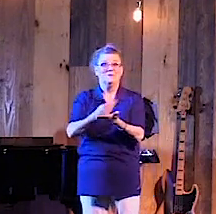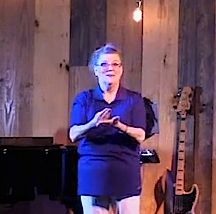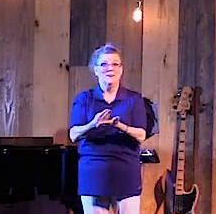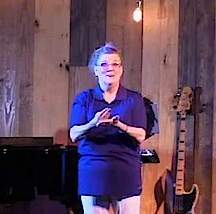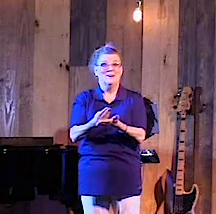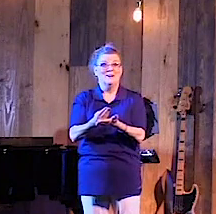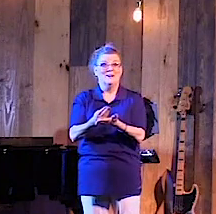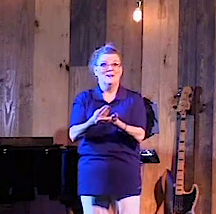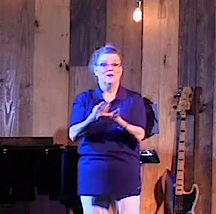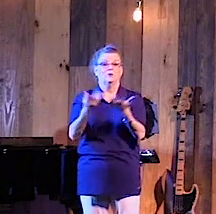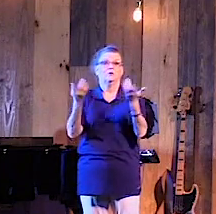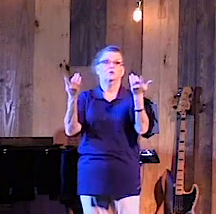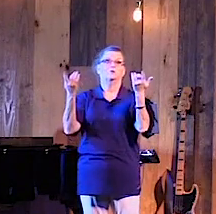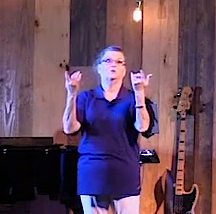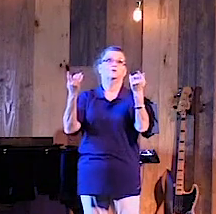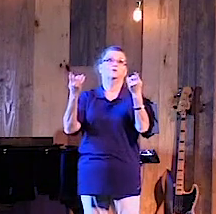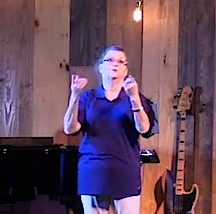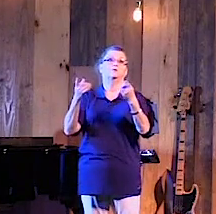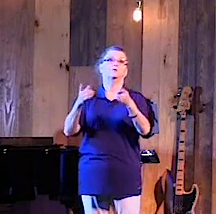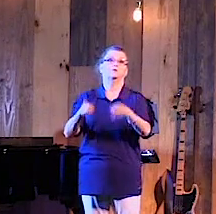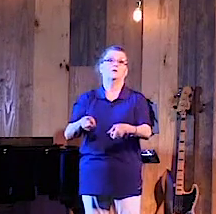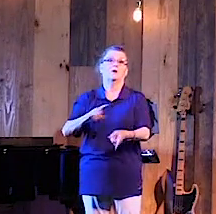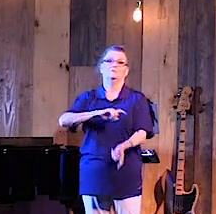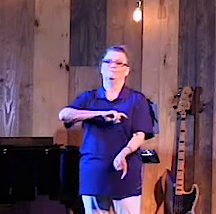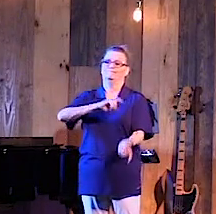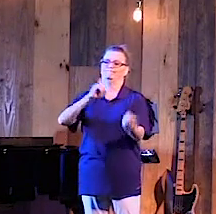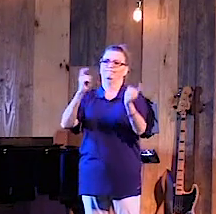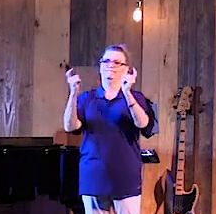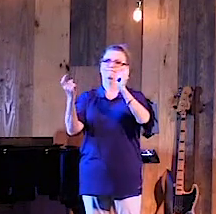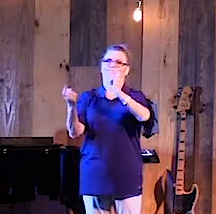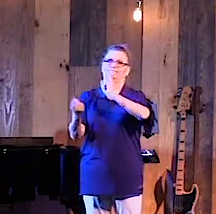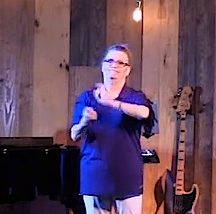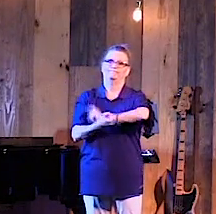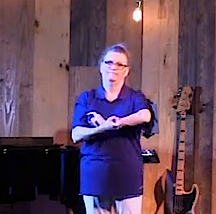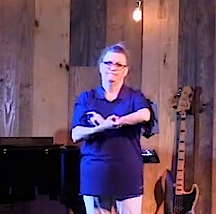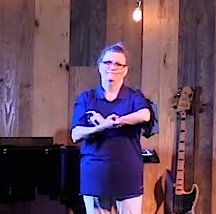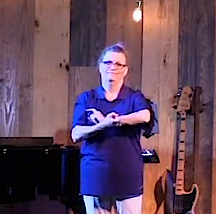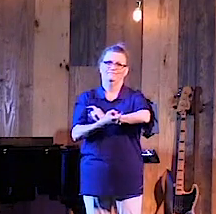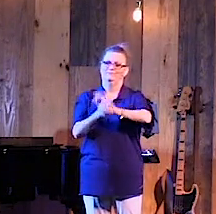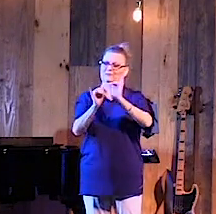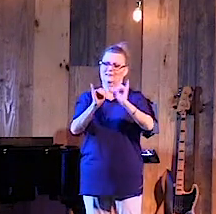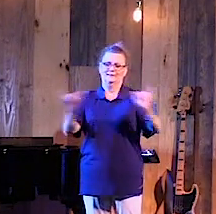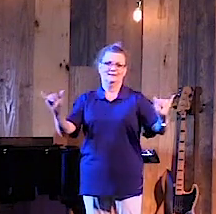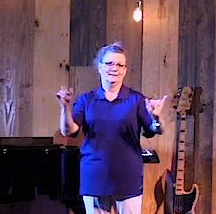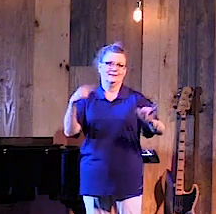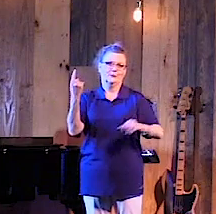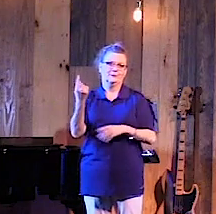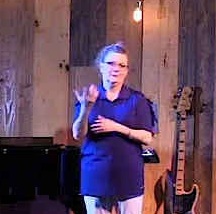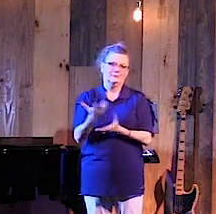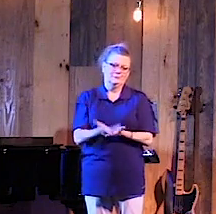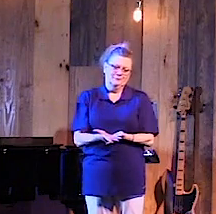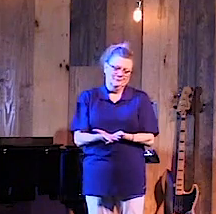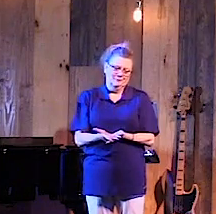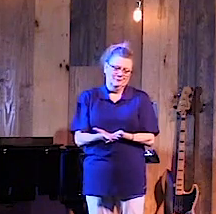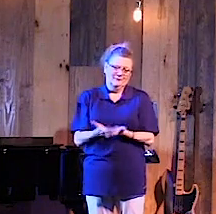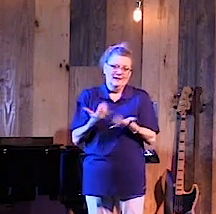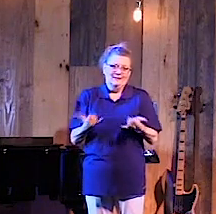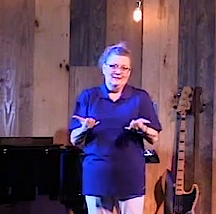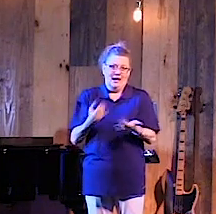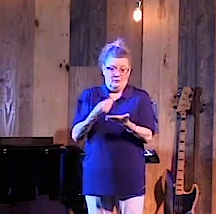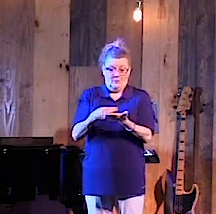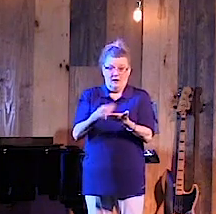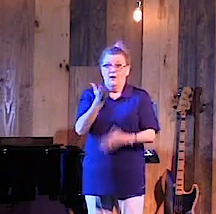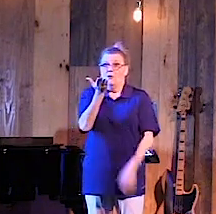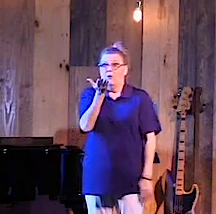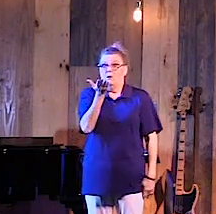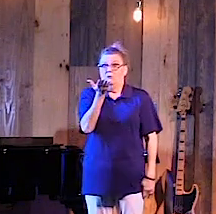however, the winds began to change, as they always do. See, now the money was gone.